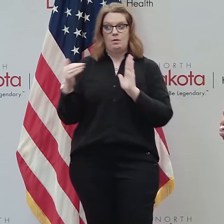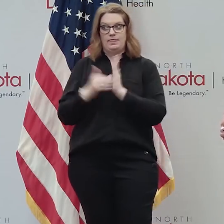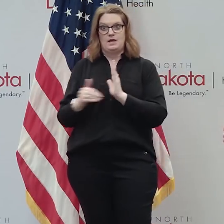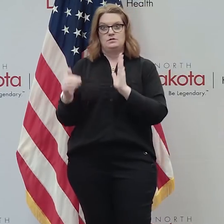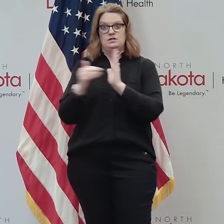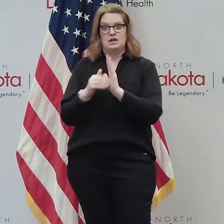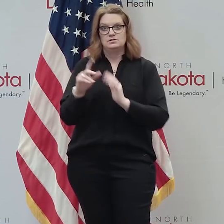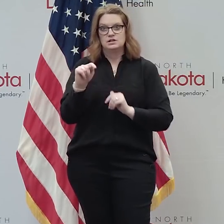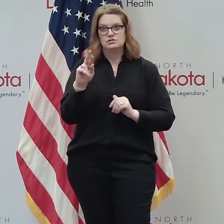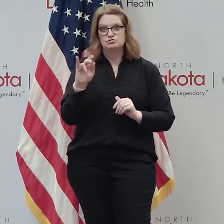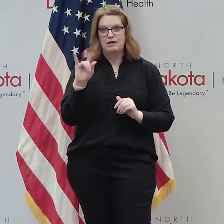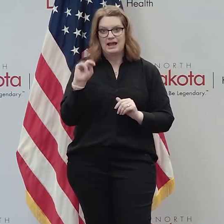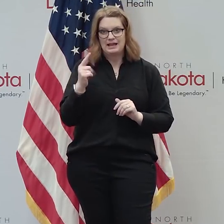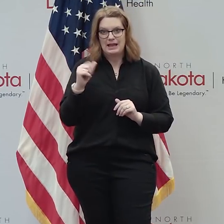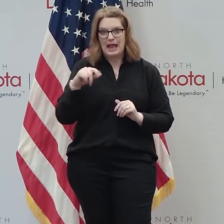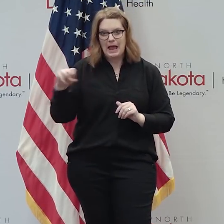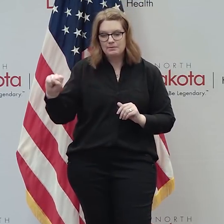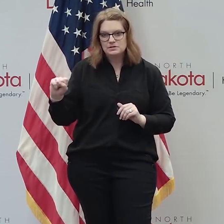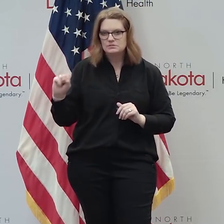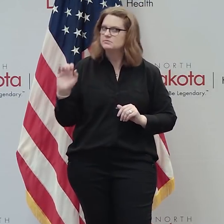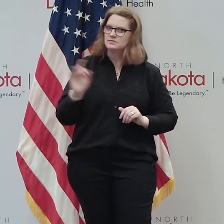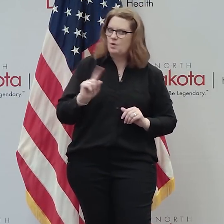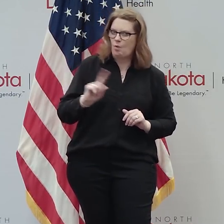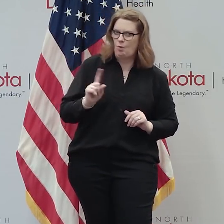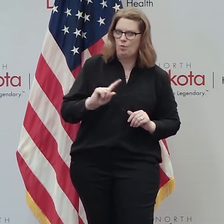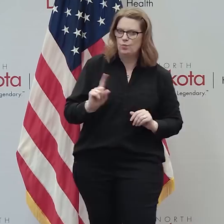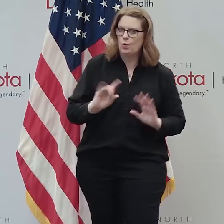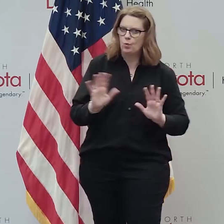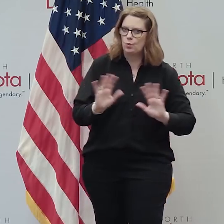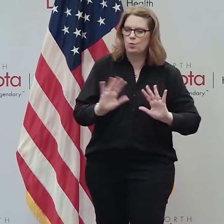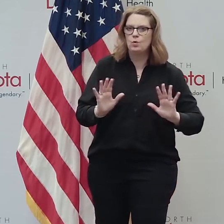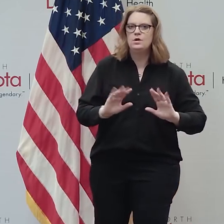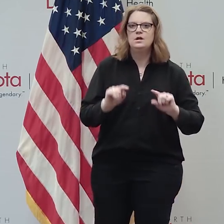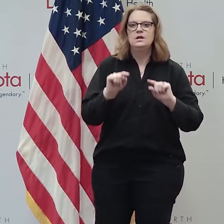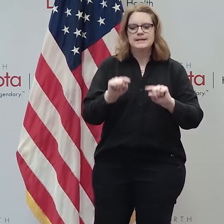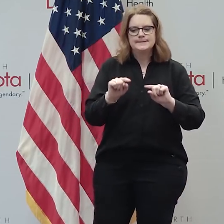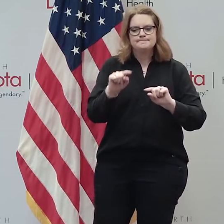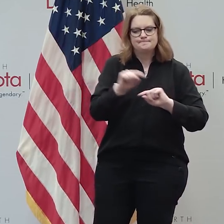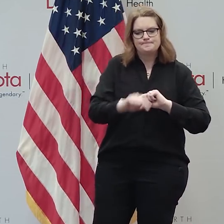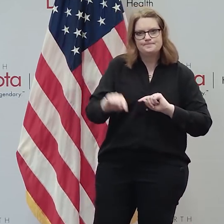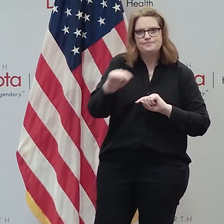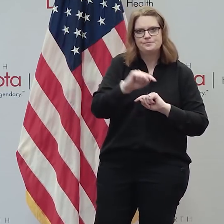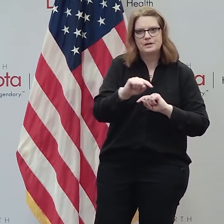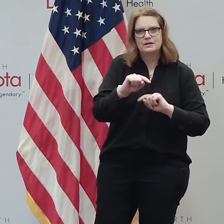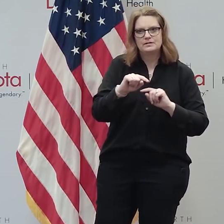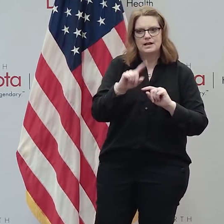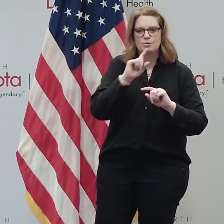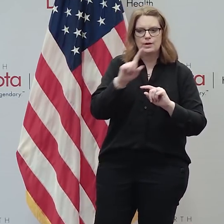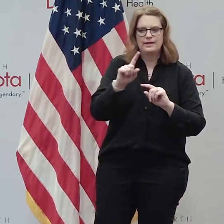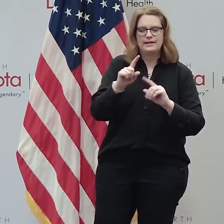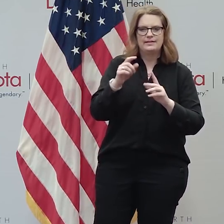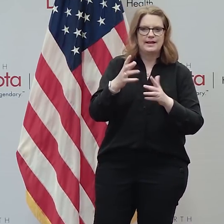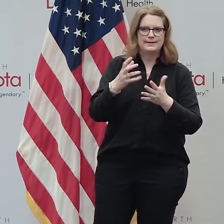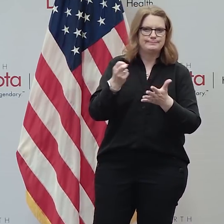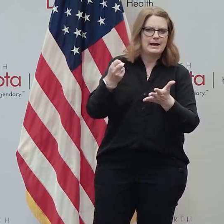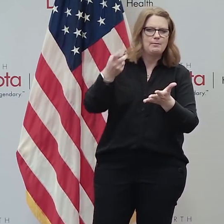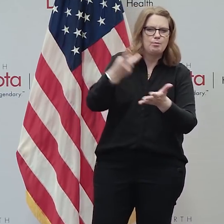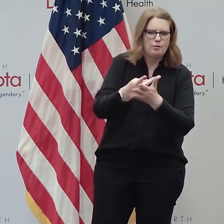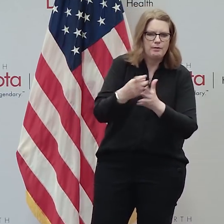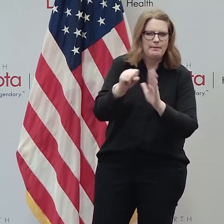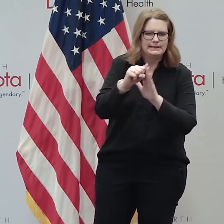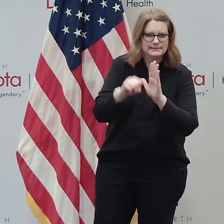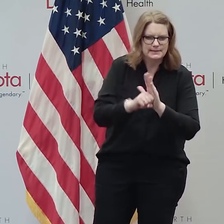tracking apps. They want to have ones that are essentially have received the Good Housekeeping seal of approval by a